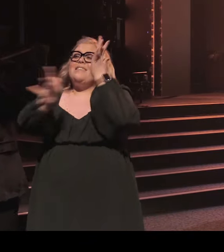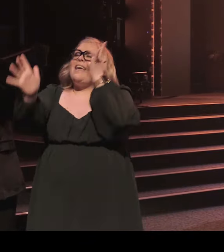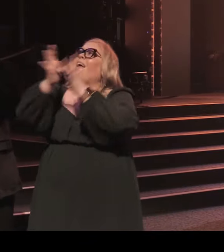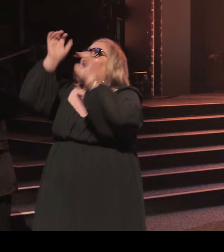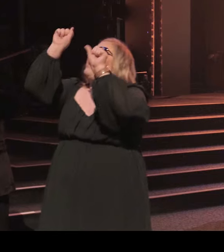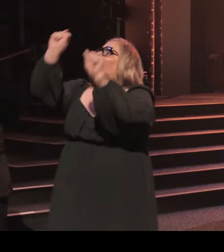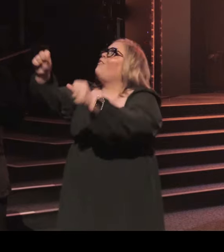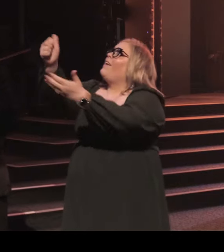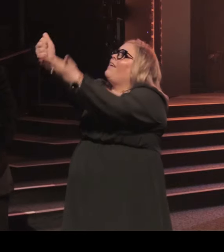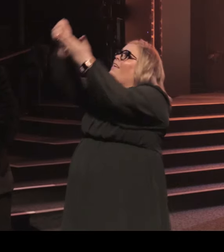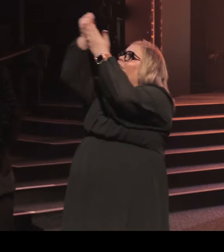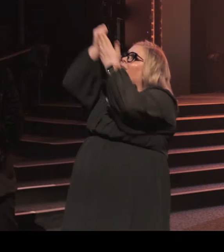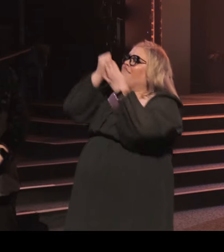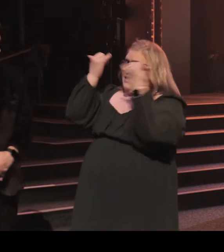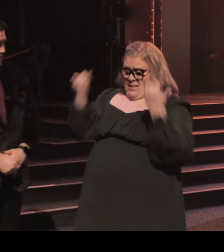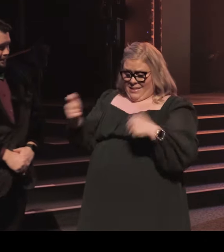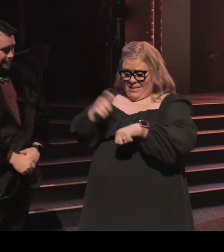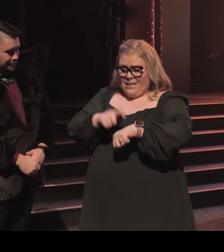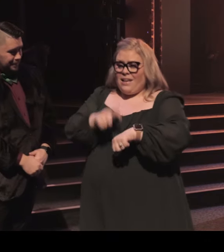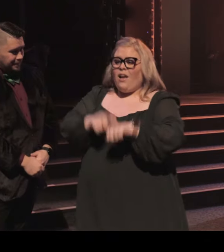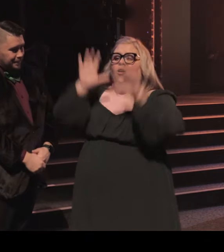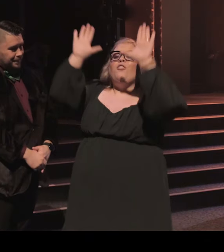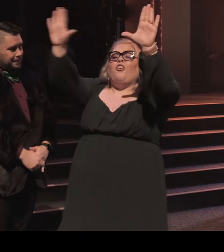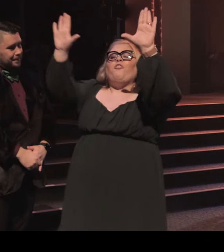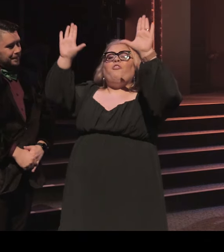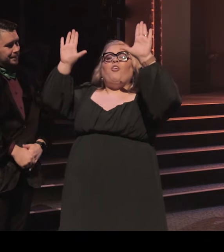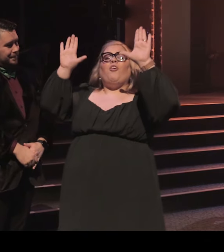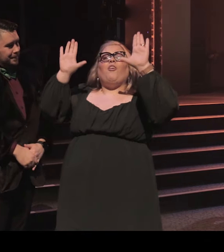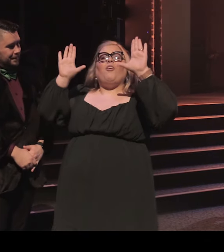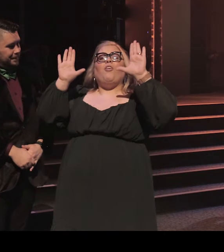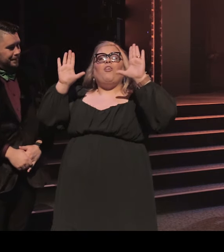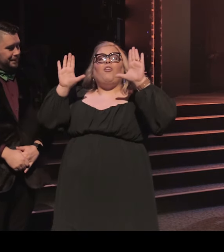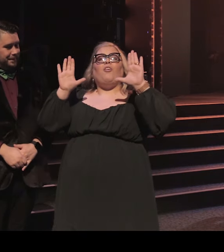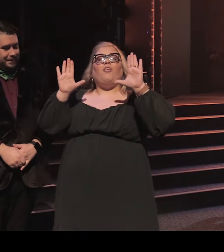Jesus, can you make this season